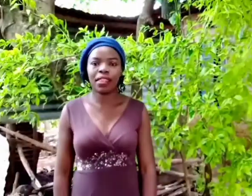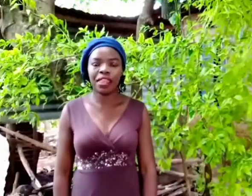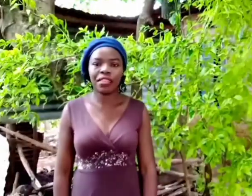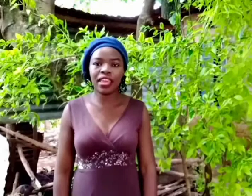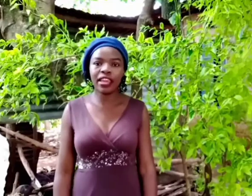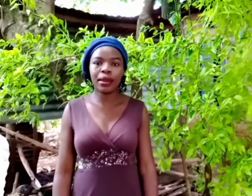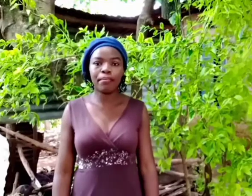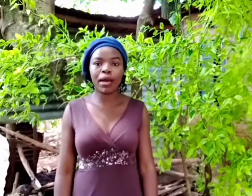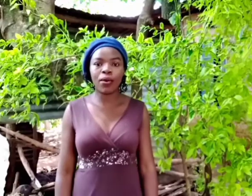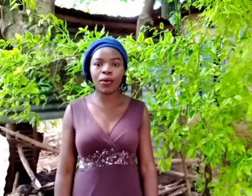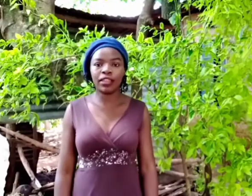Then backward.